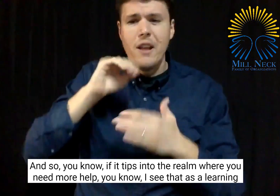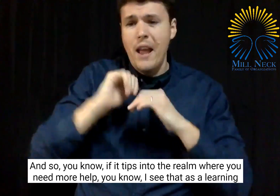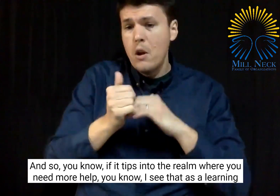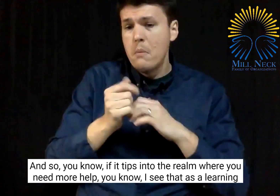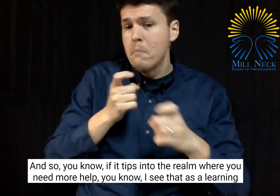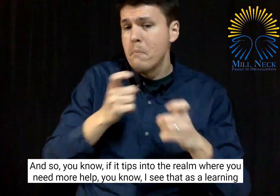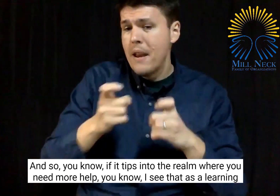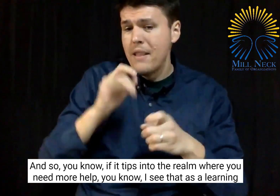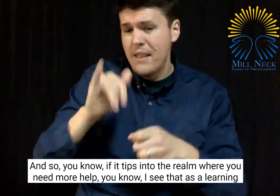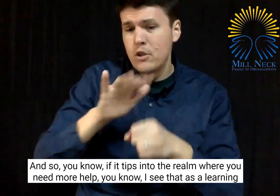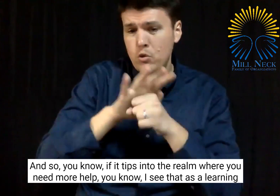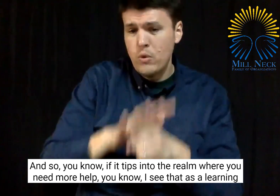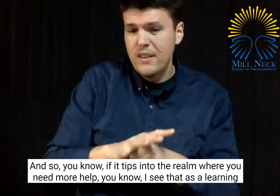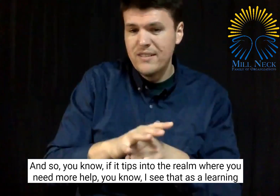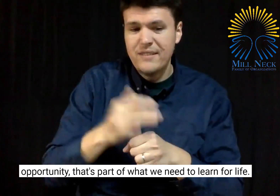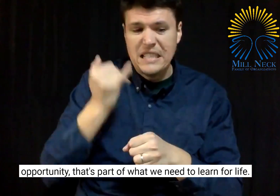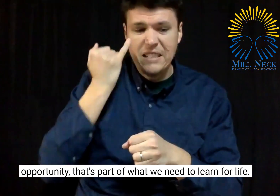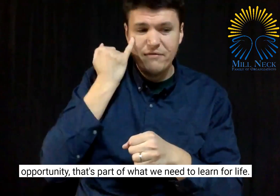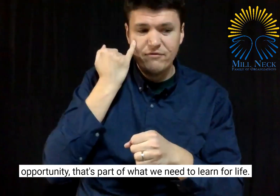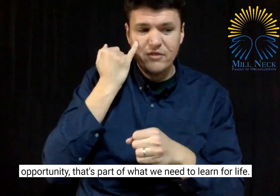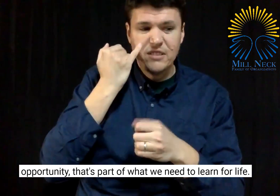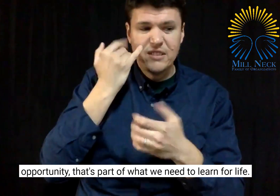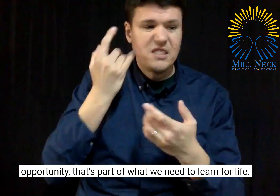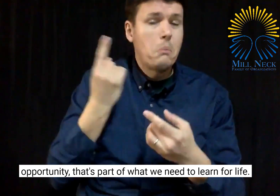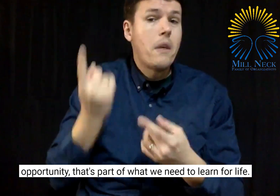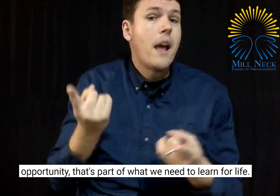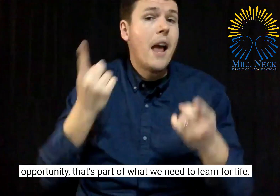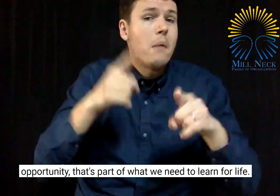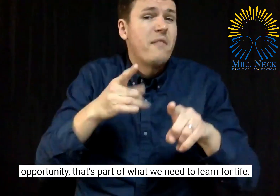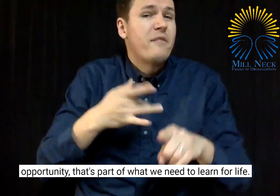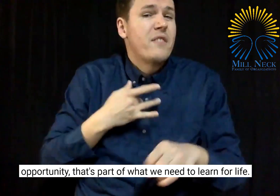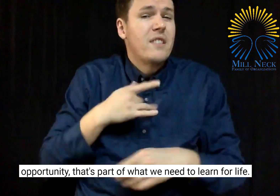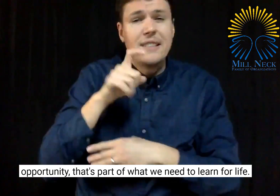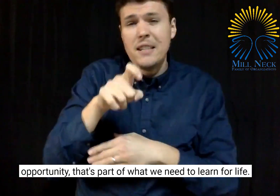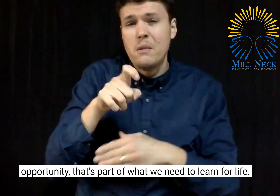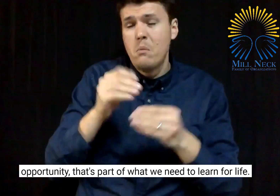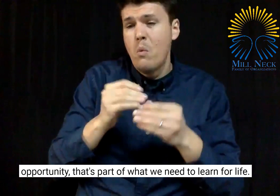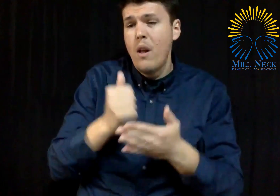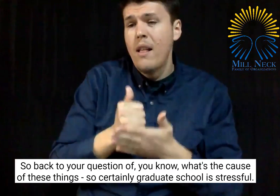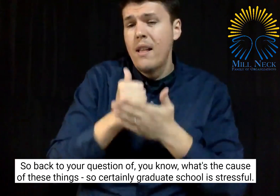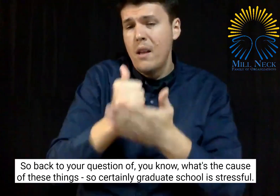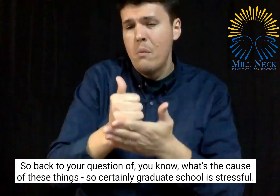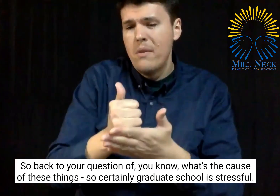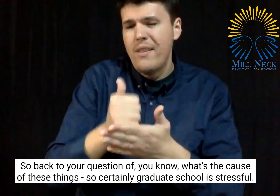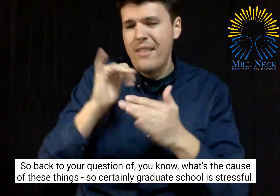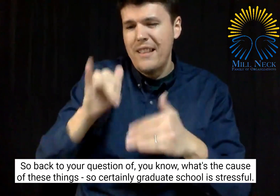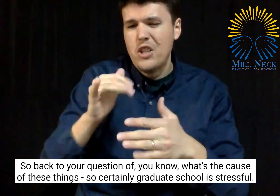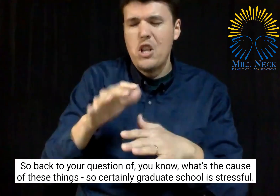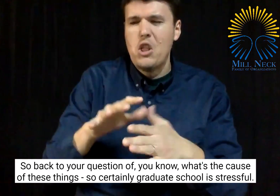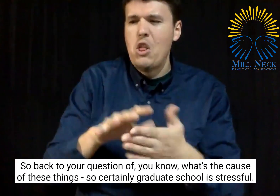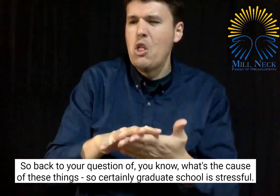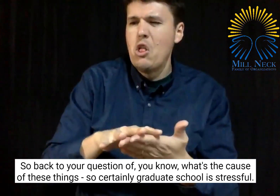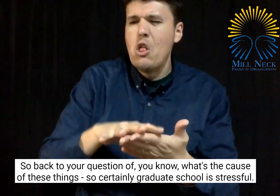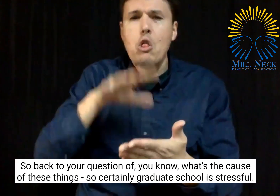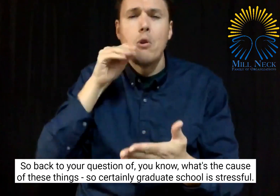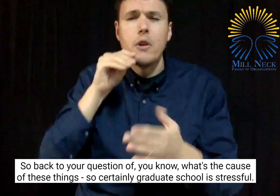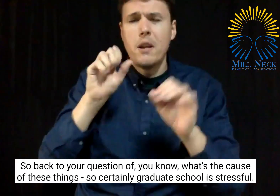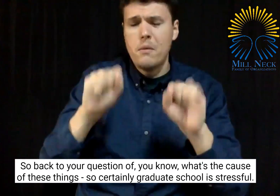help, I see that as a learning opportunity. That's part of what we need to learn for life. So back to your question of, what's